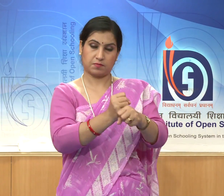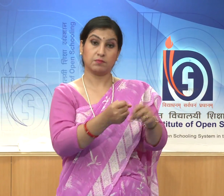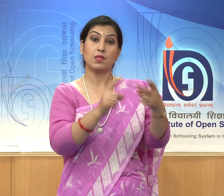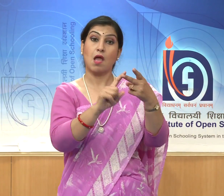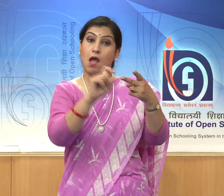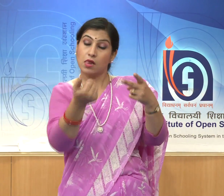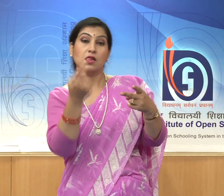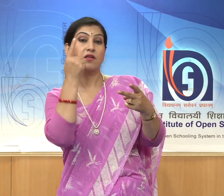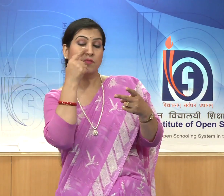is tying